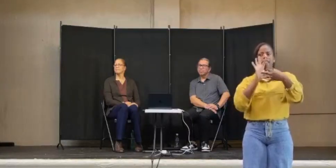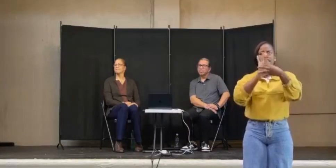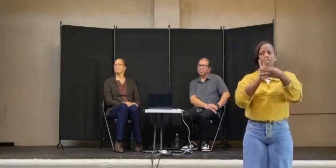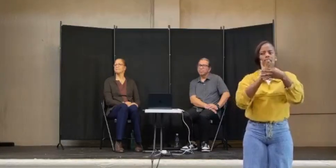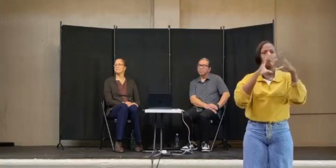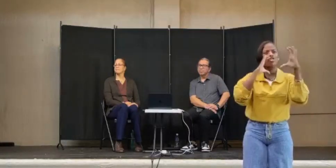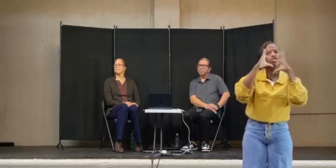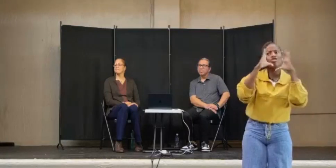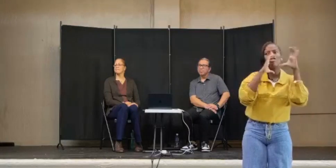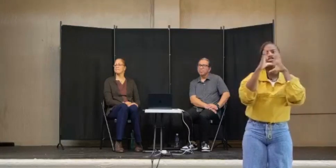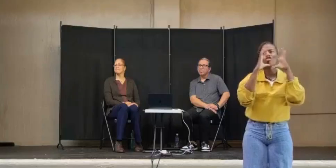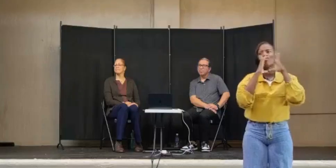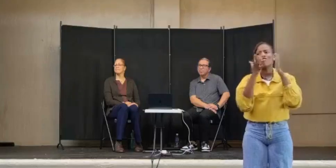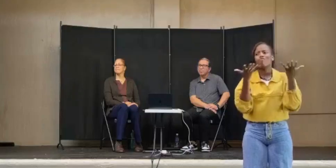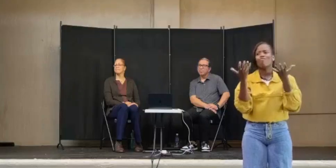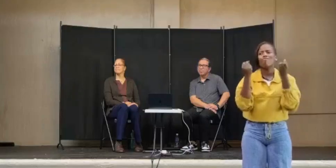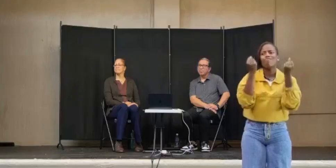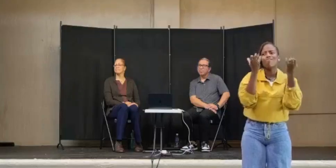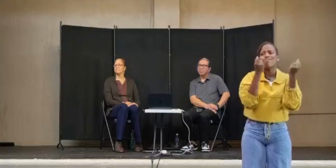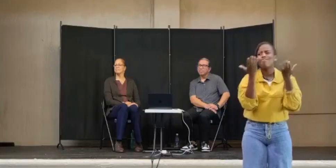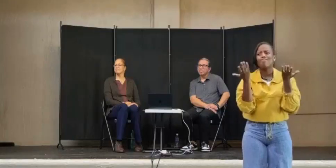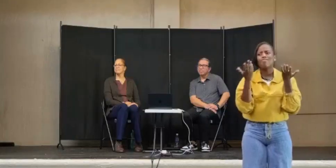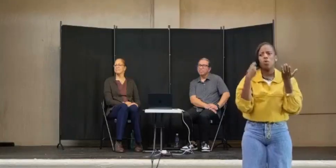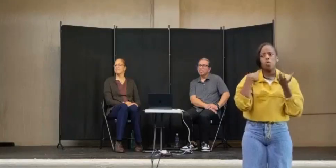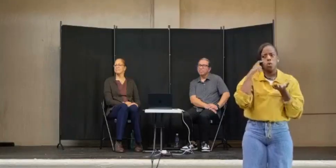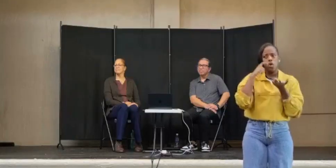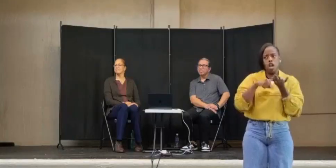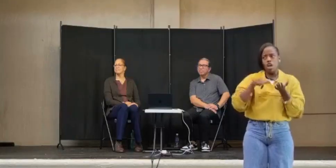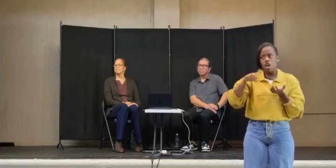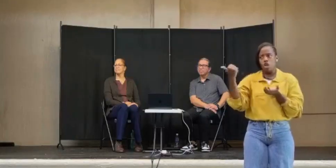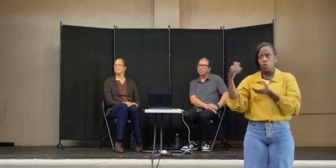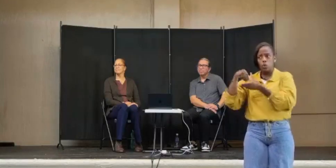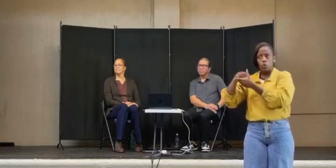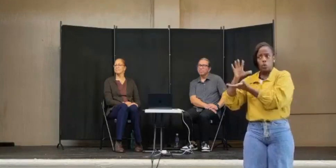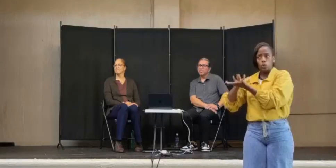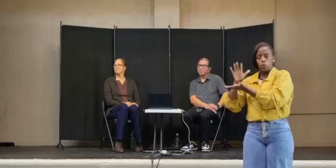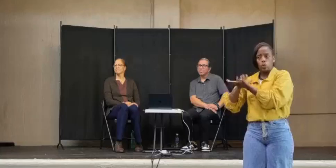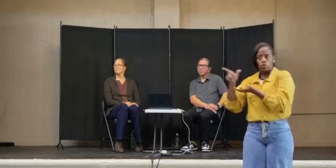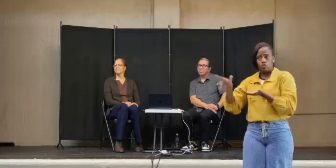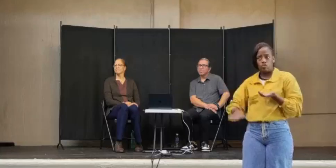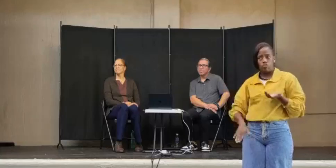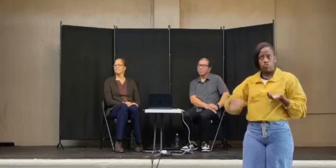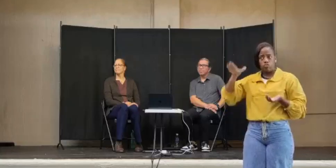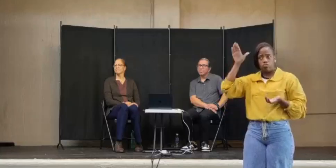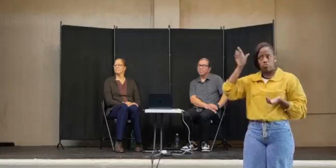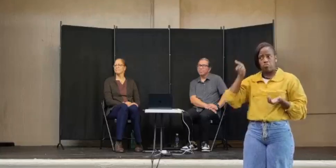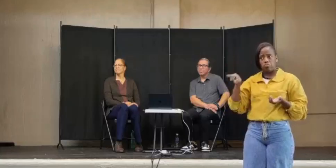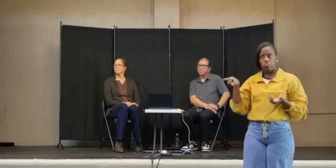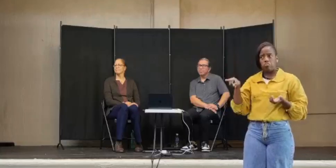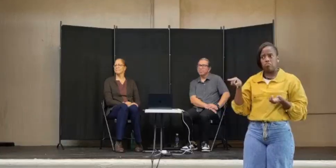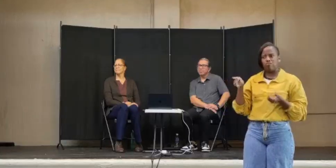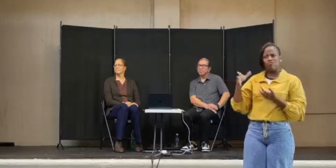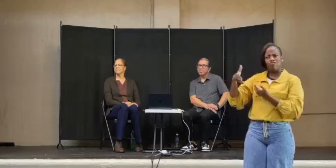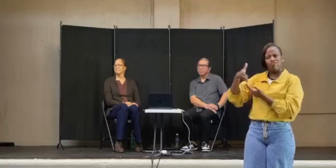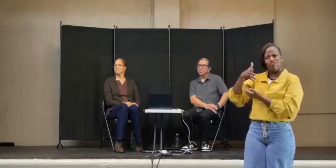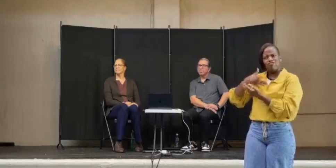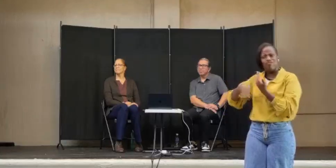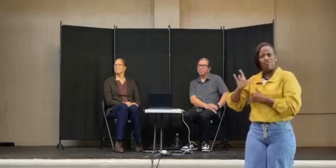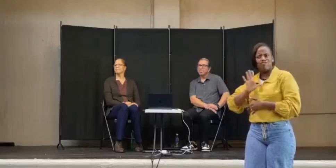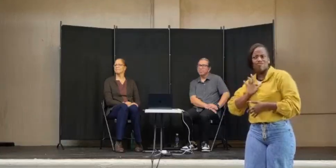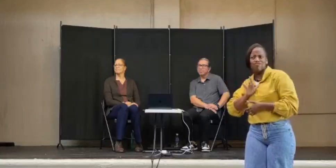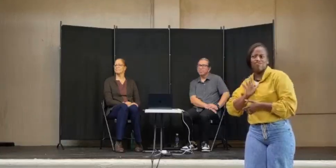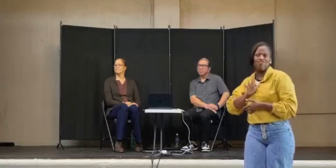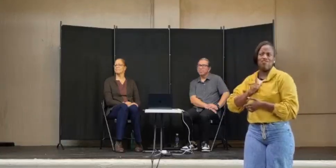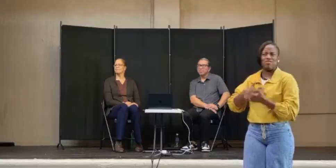time, how could I really make the connection with them if I couldn't communicate, because they didn't know sign language? When I went to